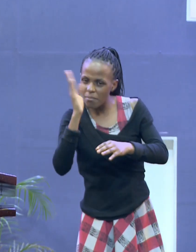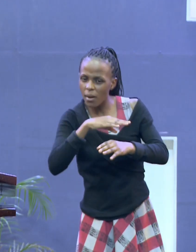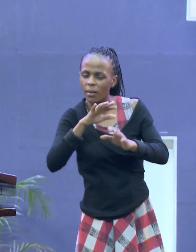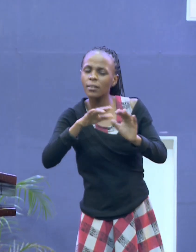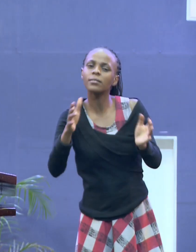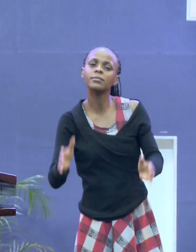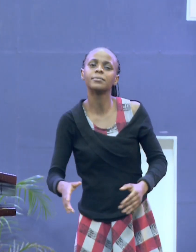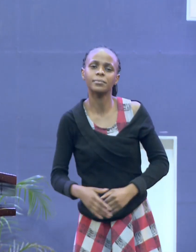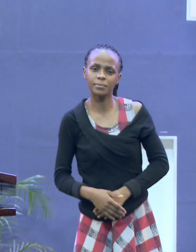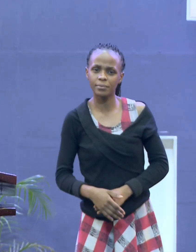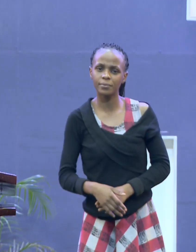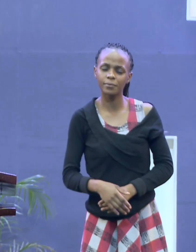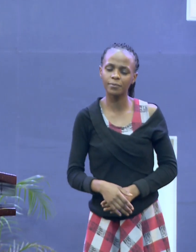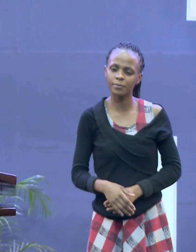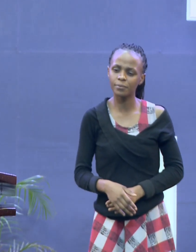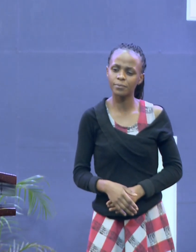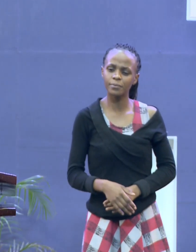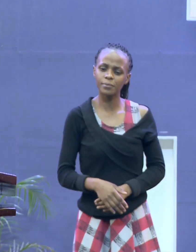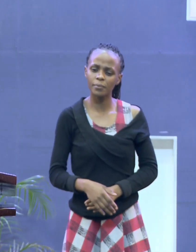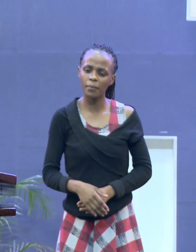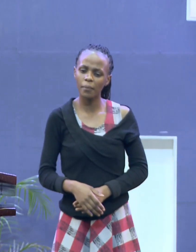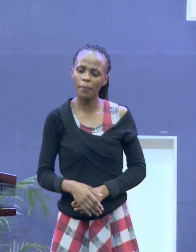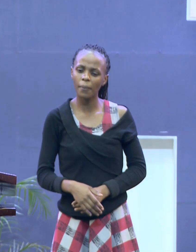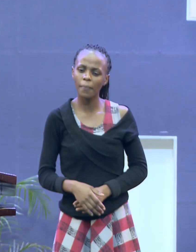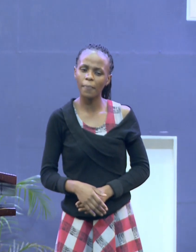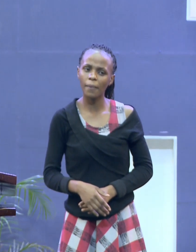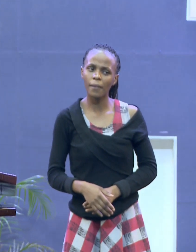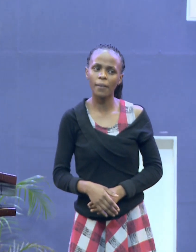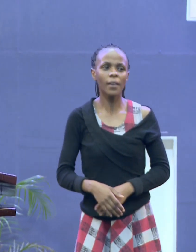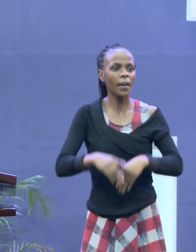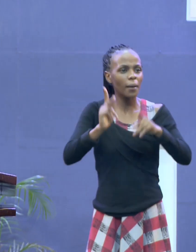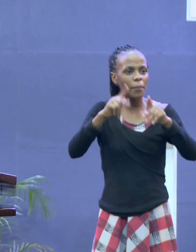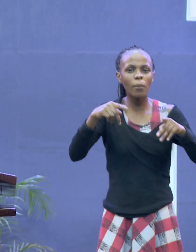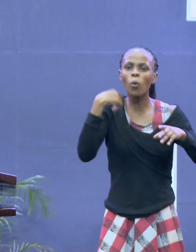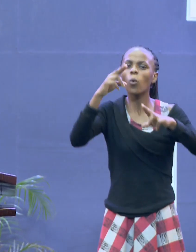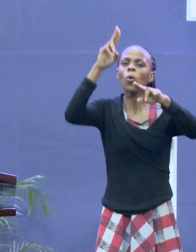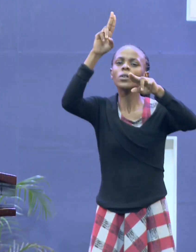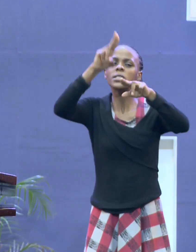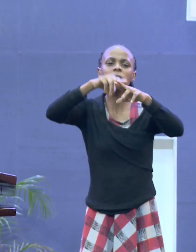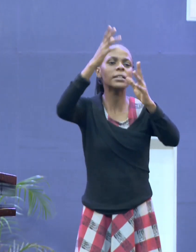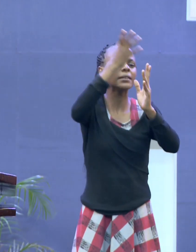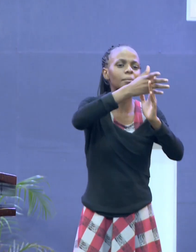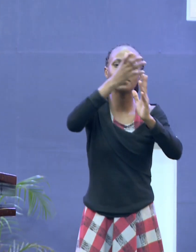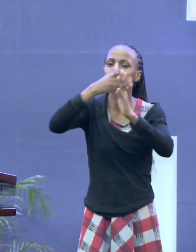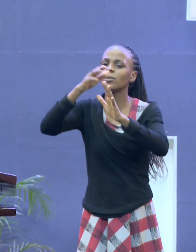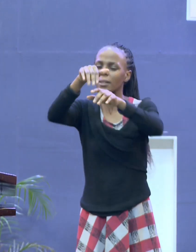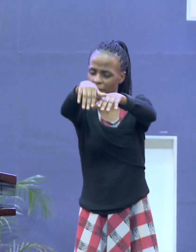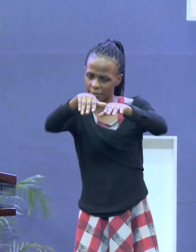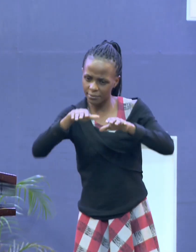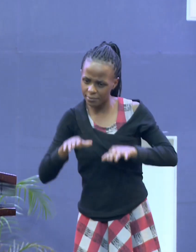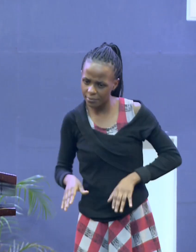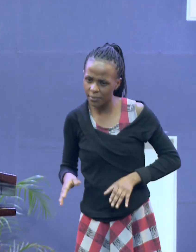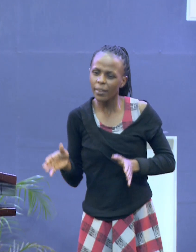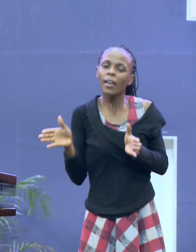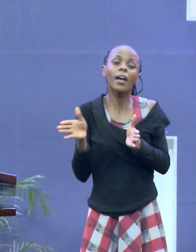matofali. Those who sit among the graves. Ababatula malalo.